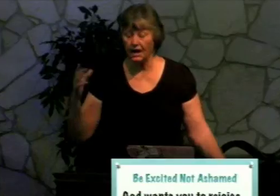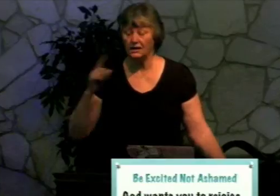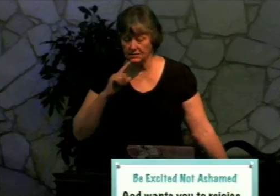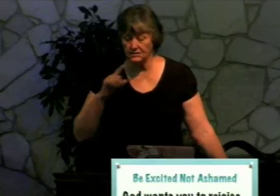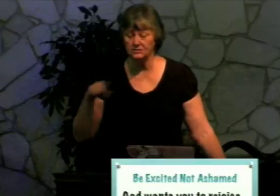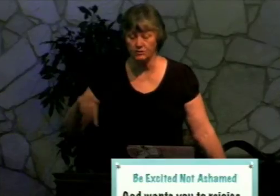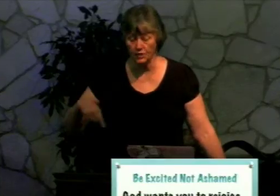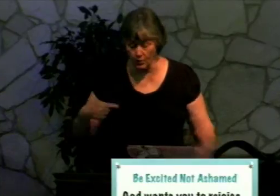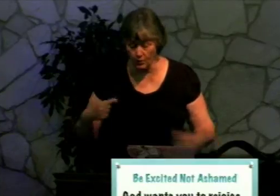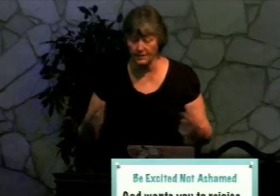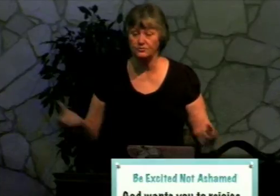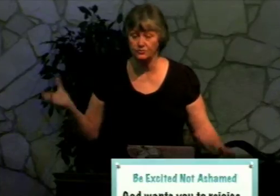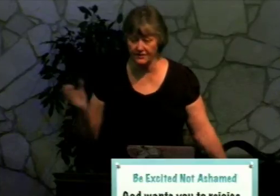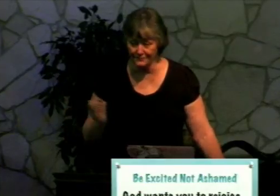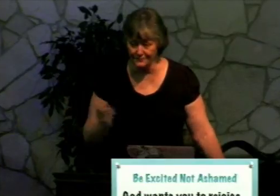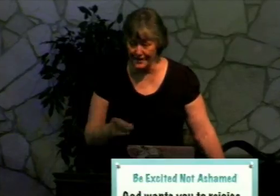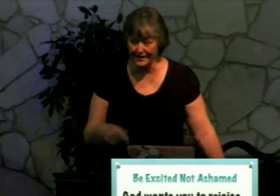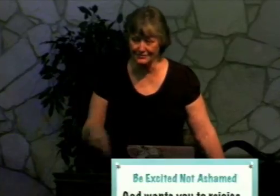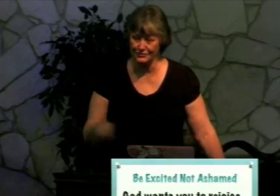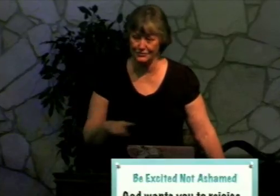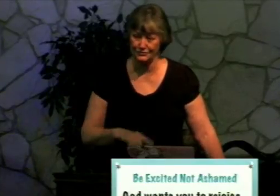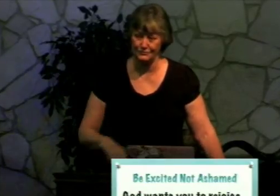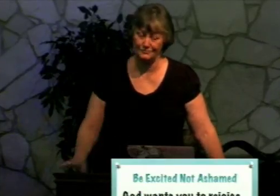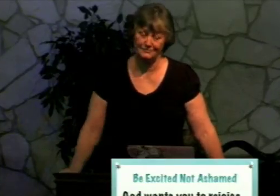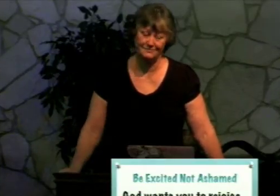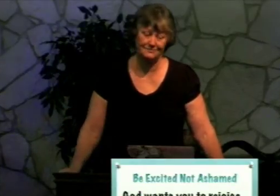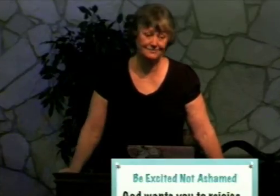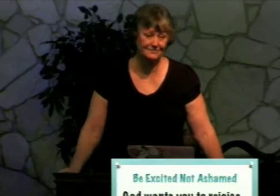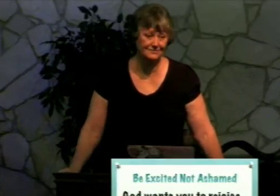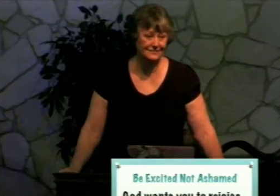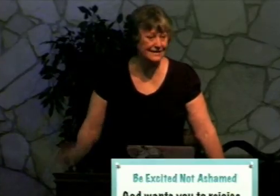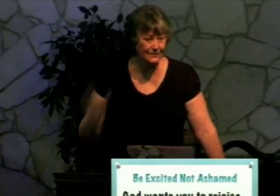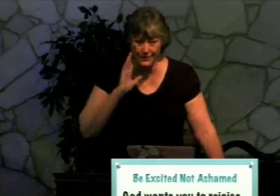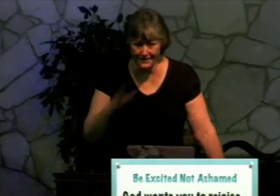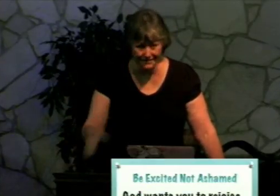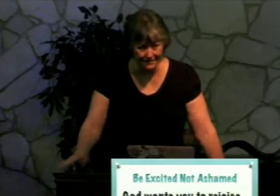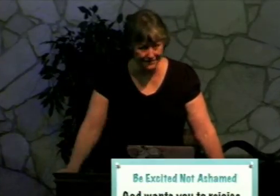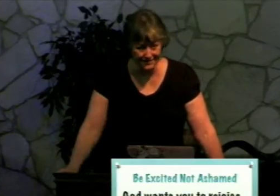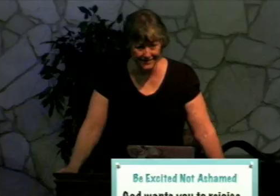God is going to give back to you. He will.